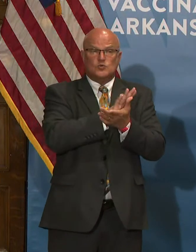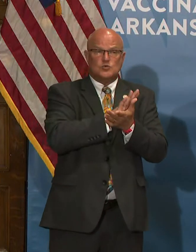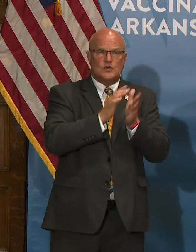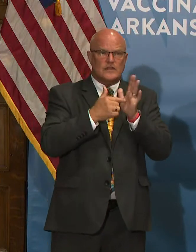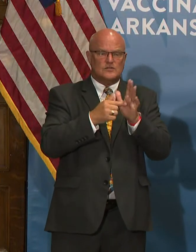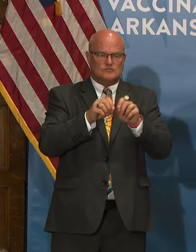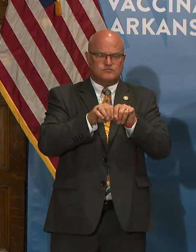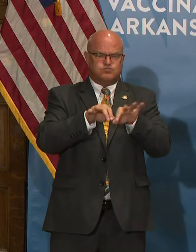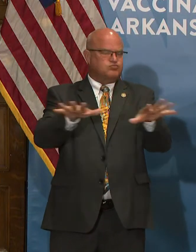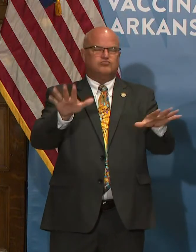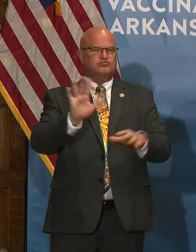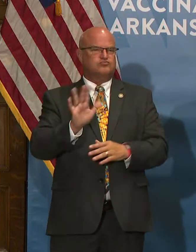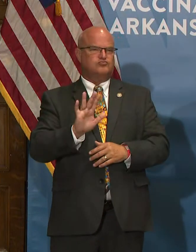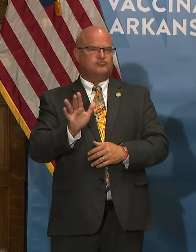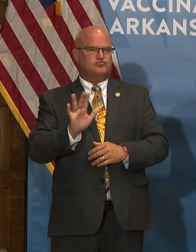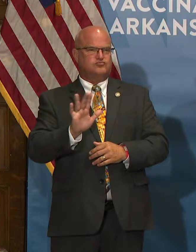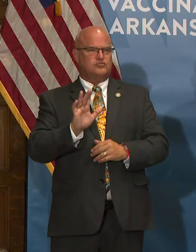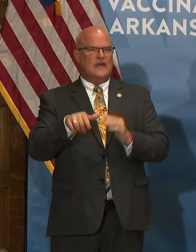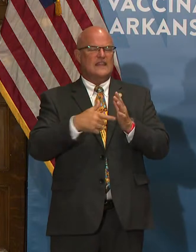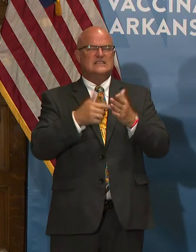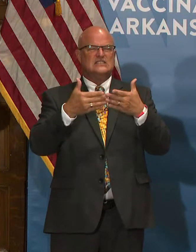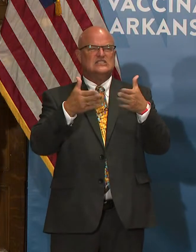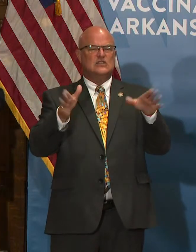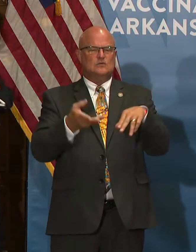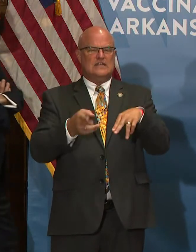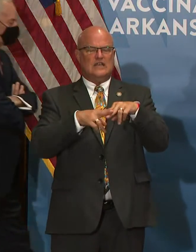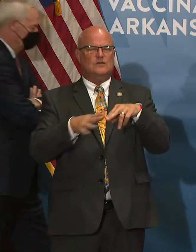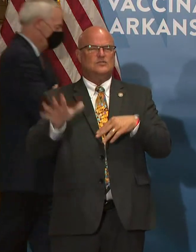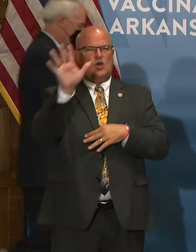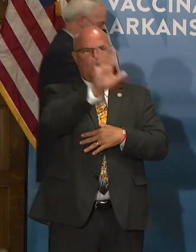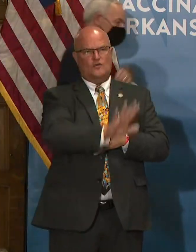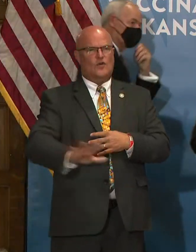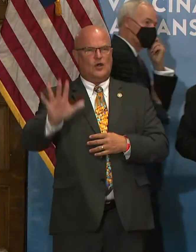showing an outbreak. We believe that this is just a general increase overall.